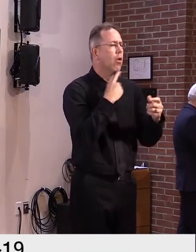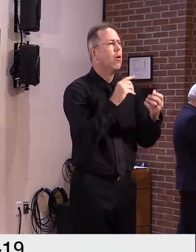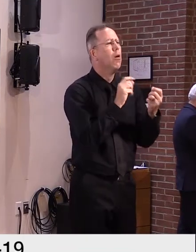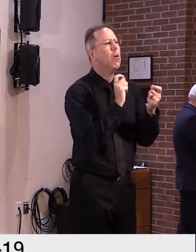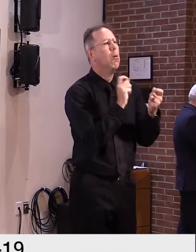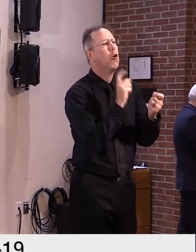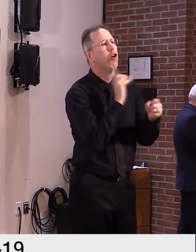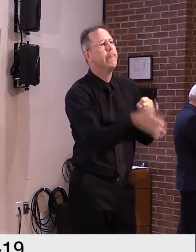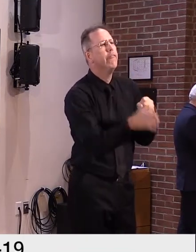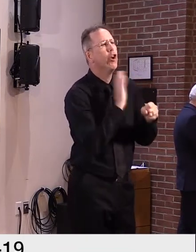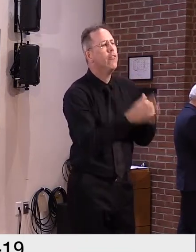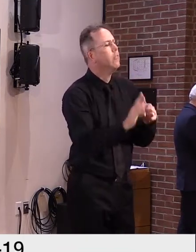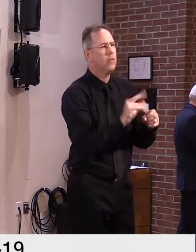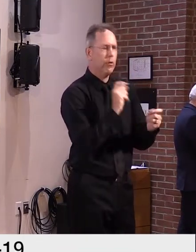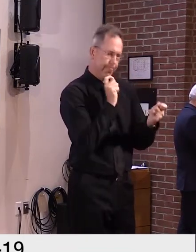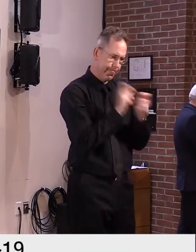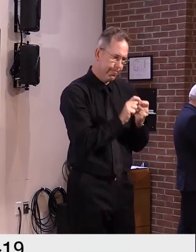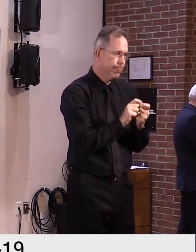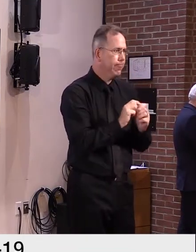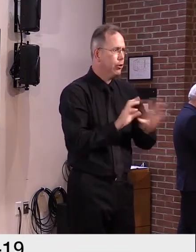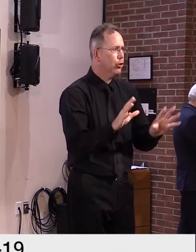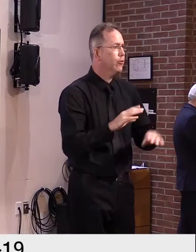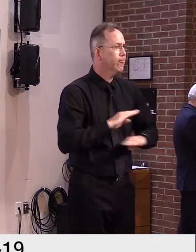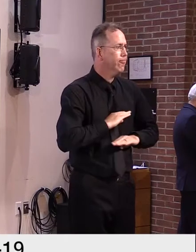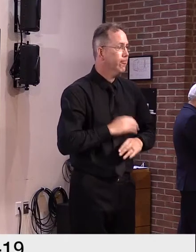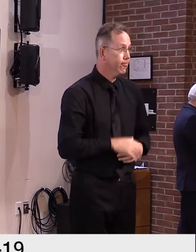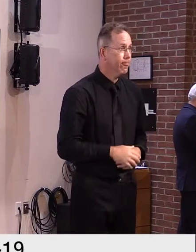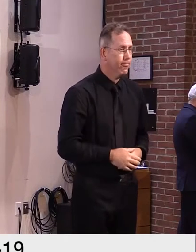That's all I'll say for now.